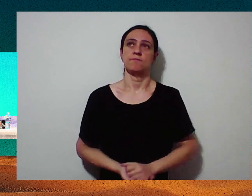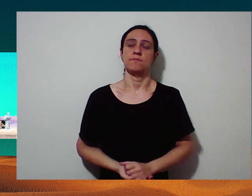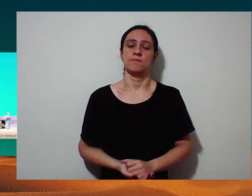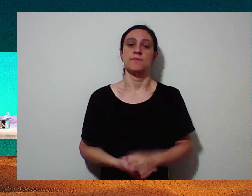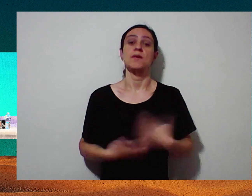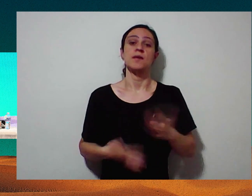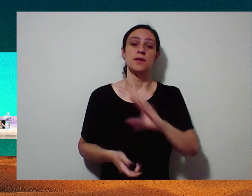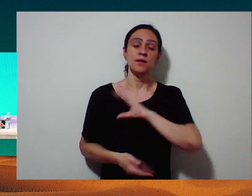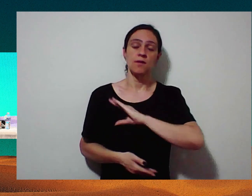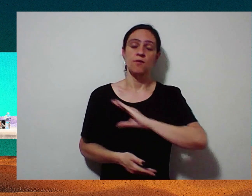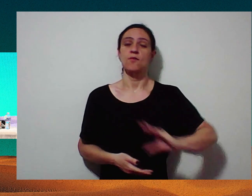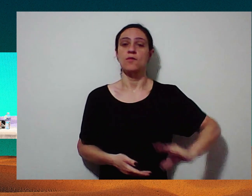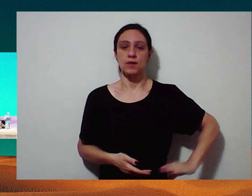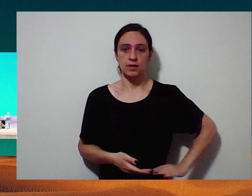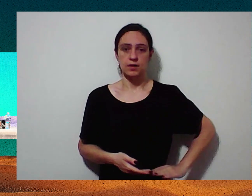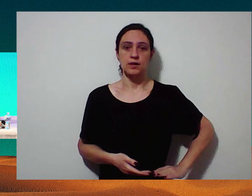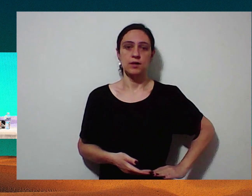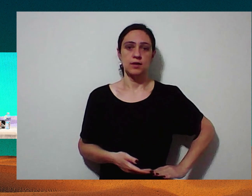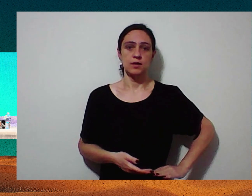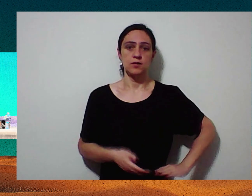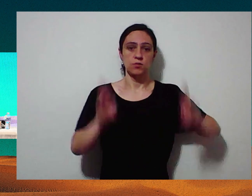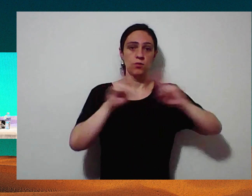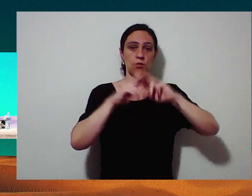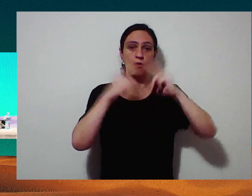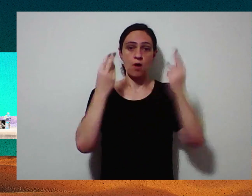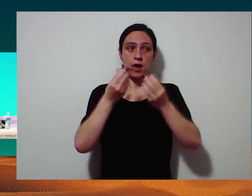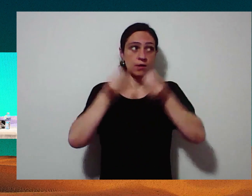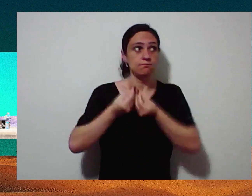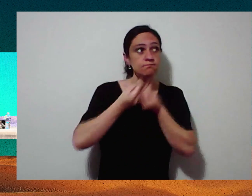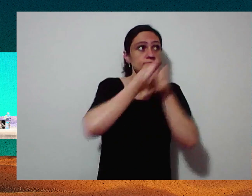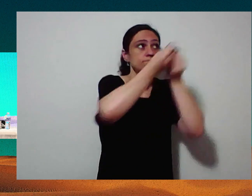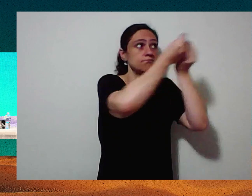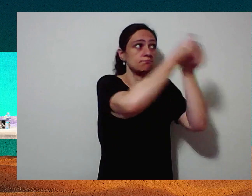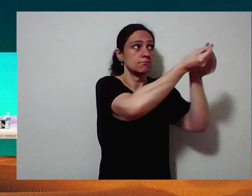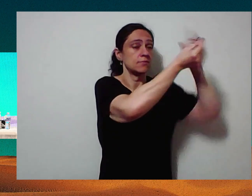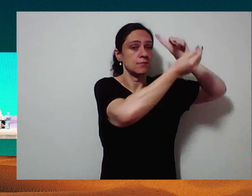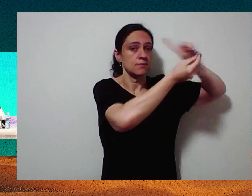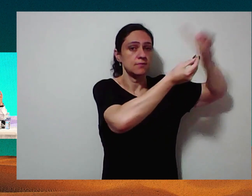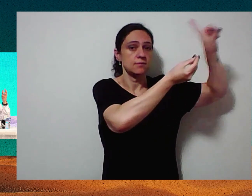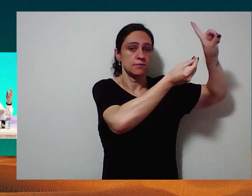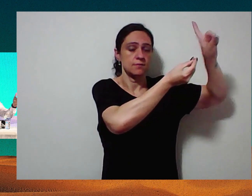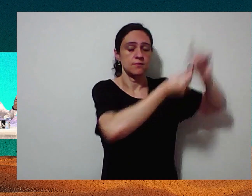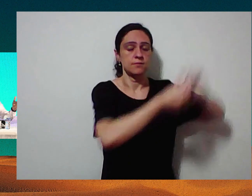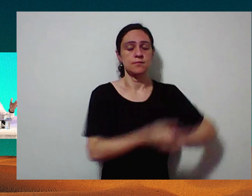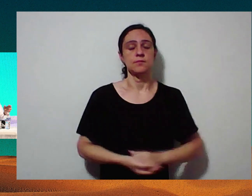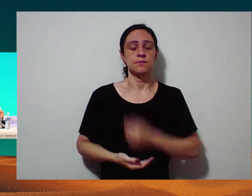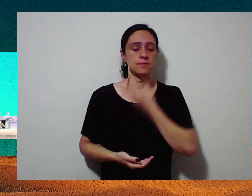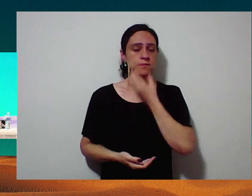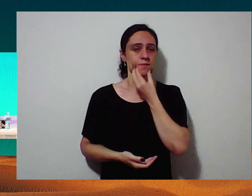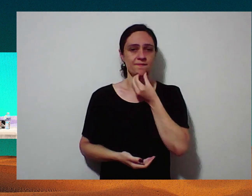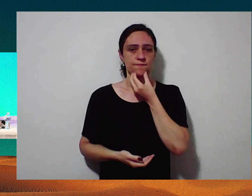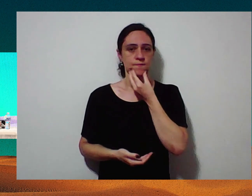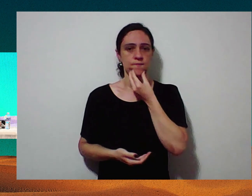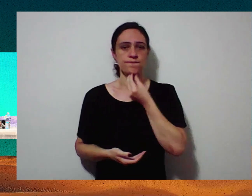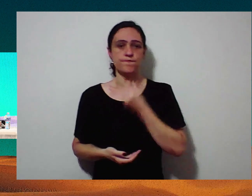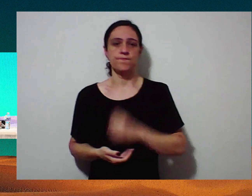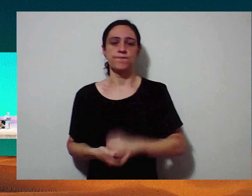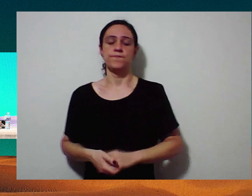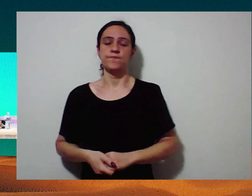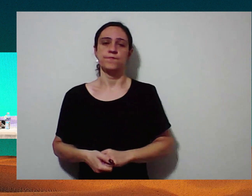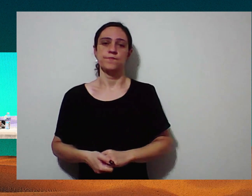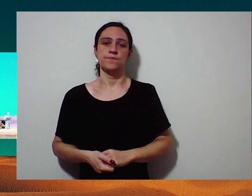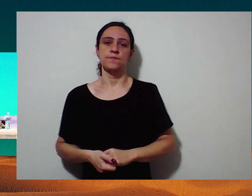vai entregar o reino para Deus Pai. Then Christ himself will turn the kingdom to the Father. Pelo julgamento do